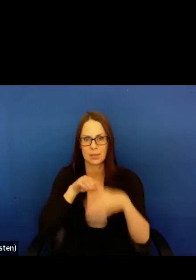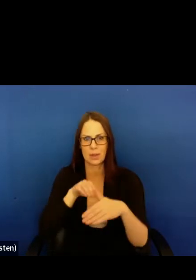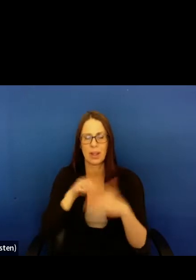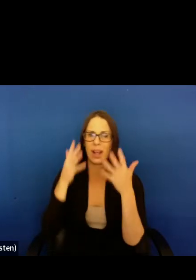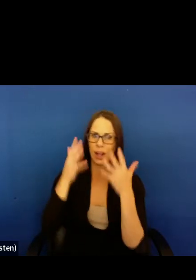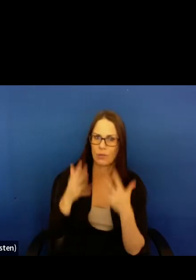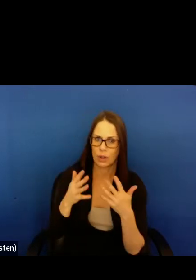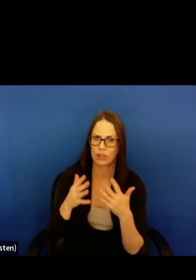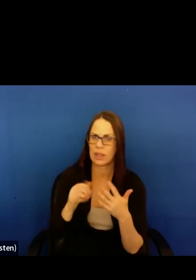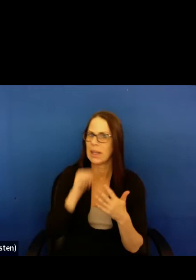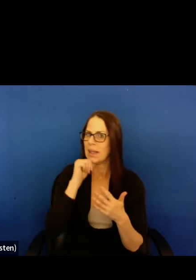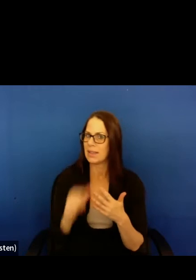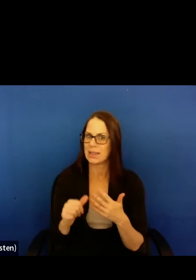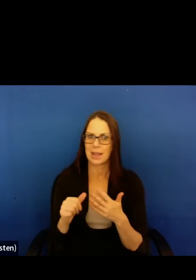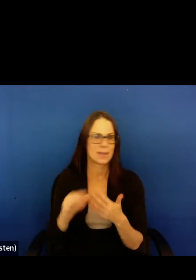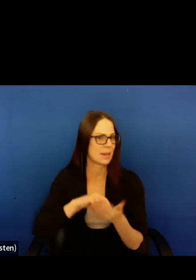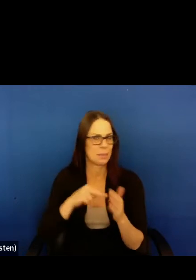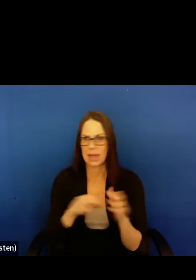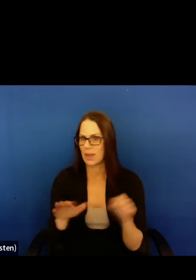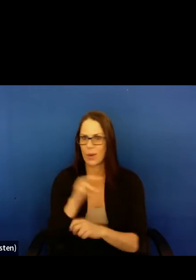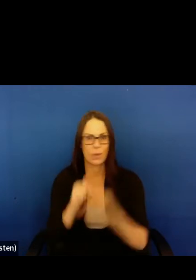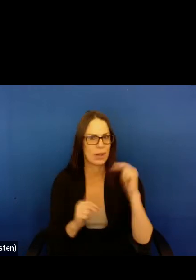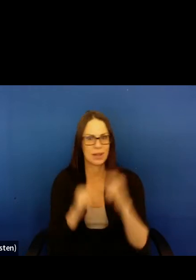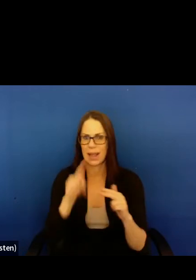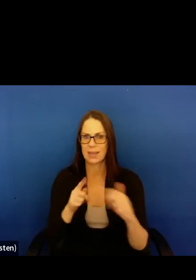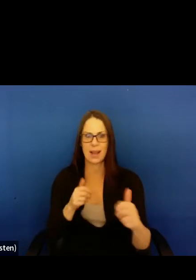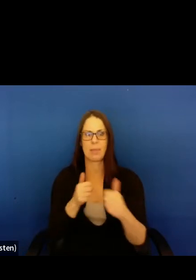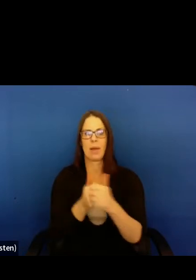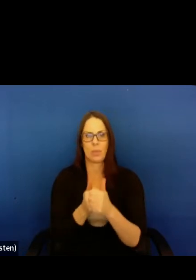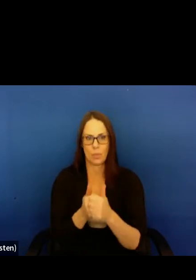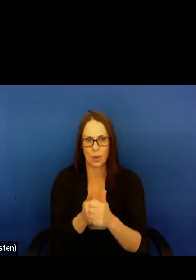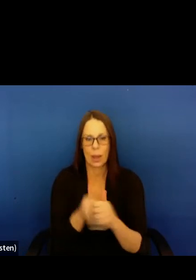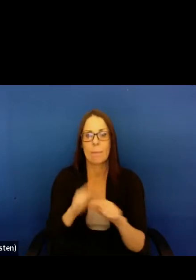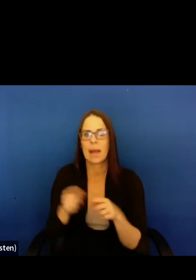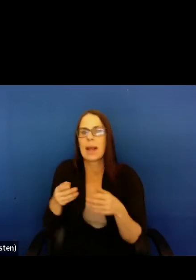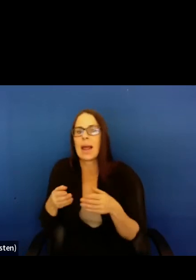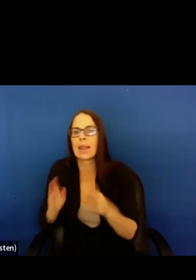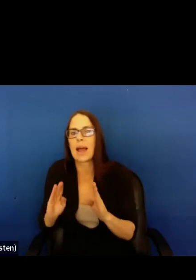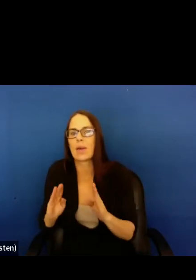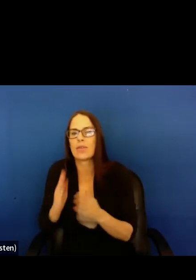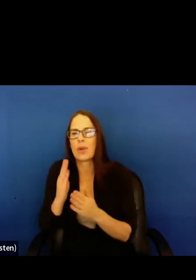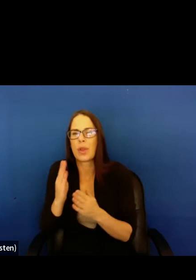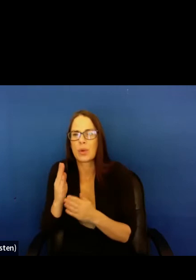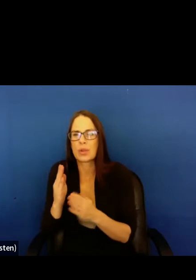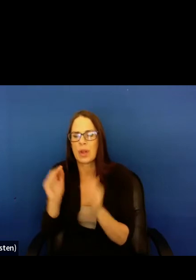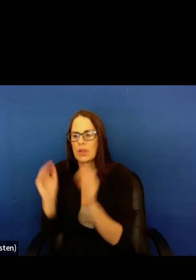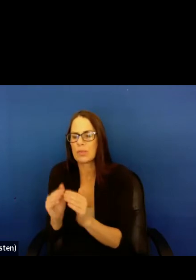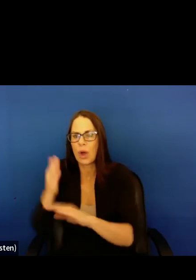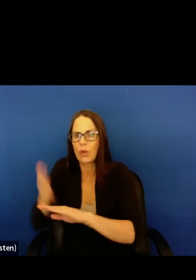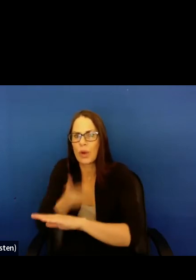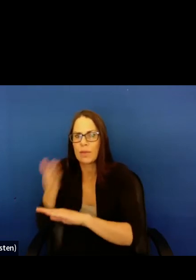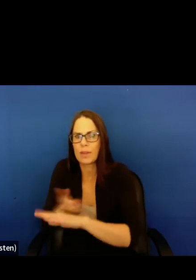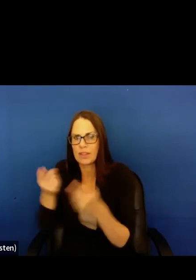whole building has to then come up to accessibility standards. It allows for these smaller scale renovations to still happen, and then just in the